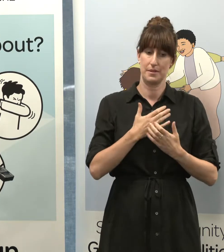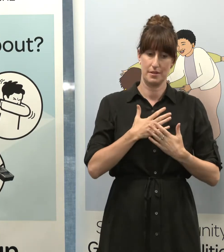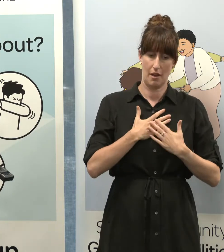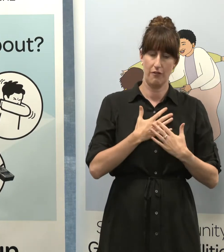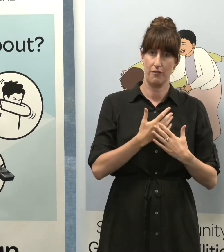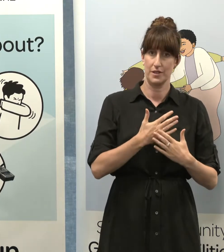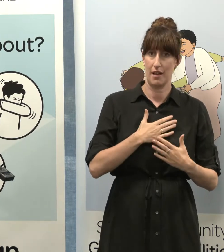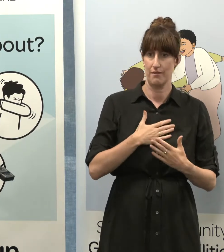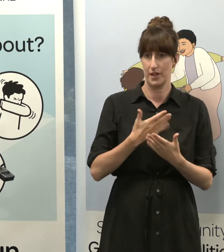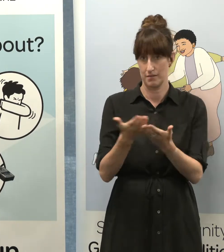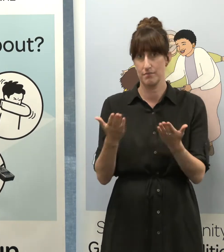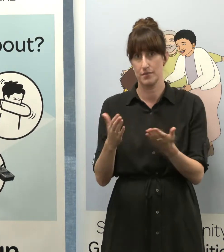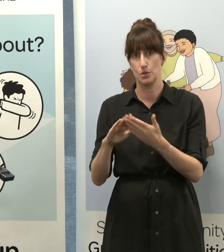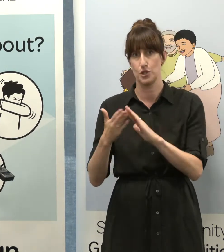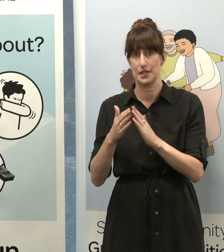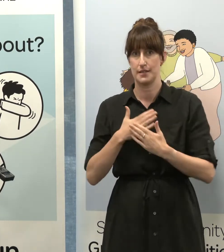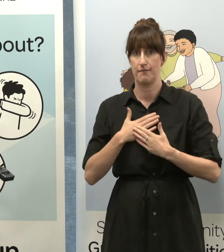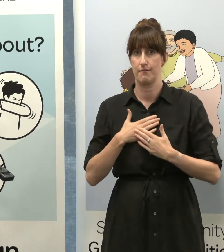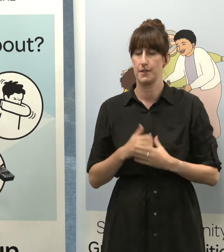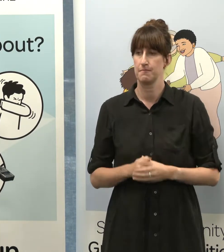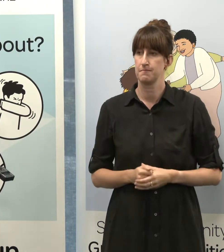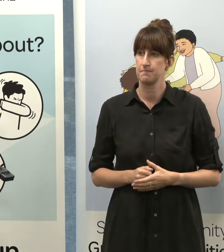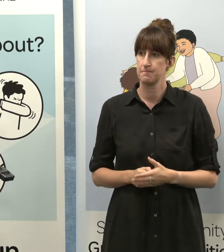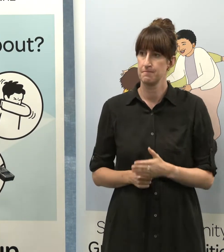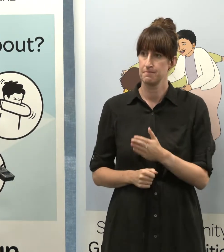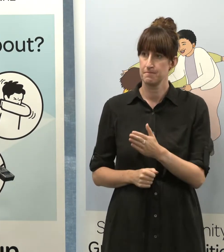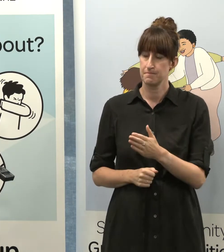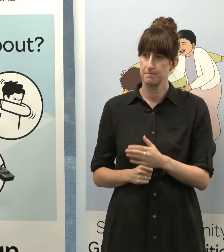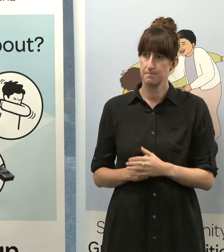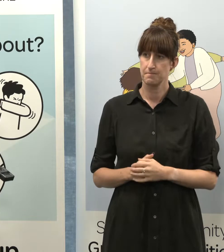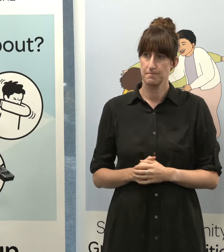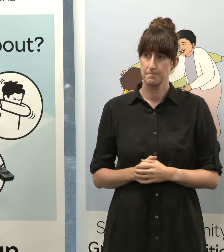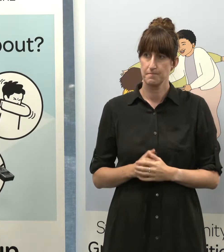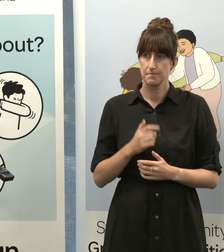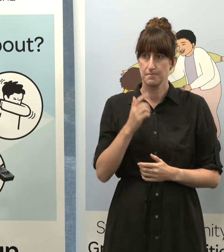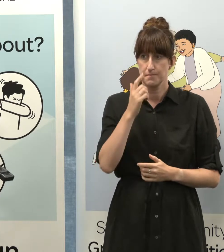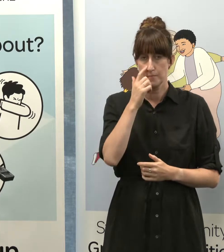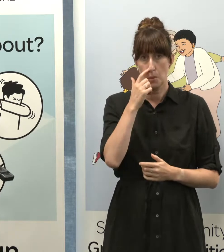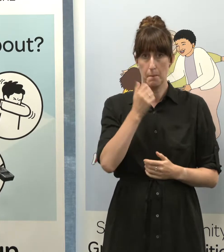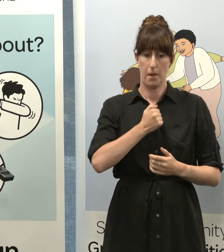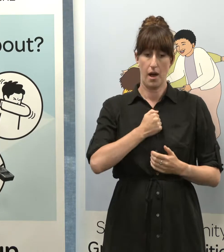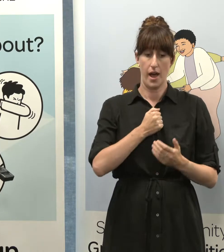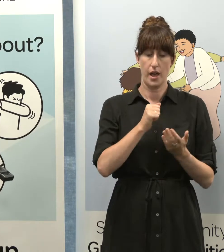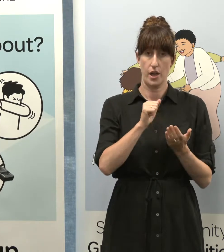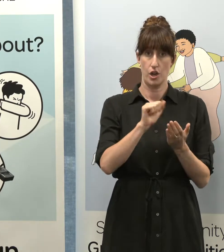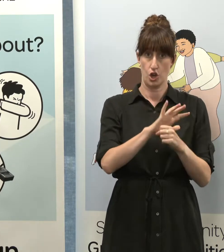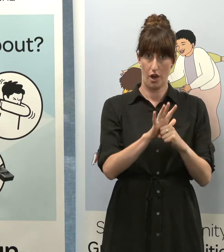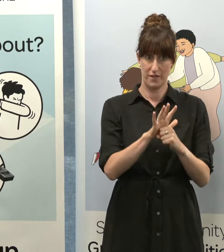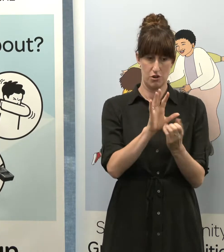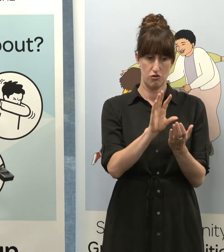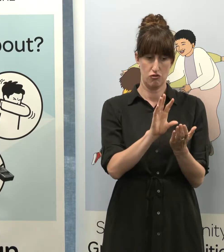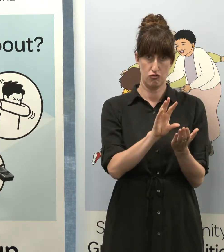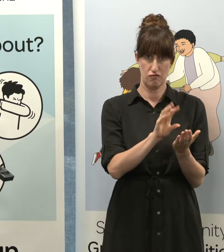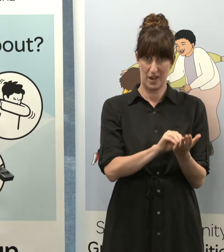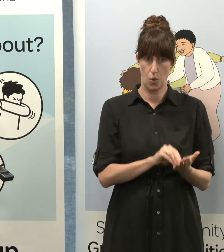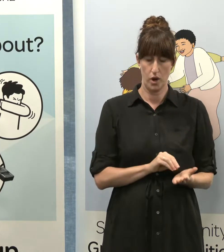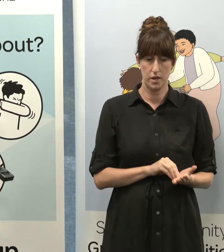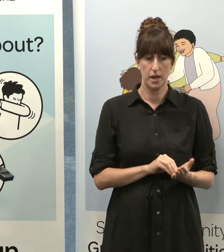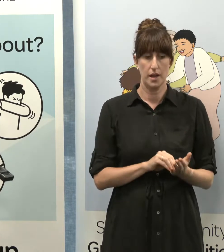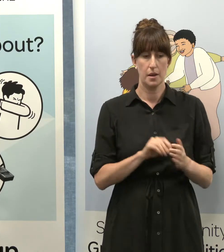safe. Also, you talked about issues with people logging onto My COVID record and recording their RAT tests. Are you confident